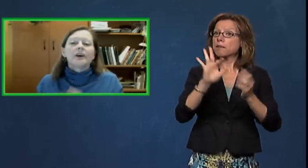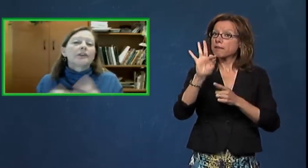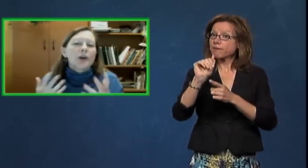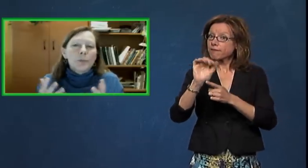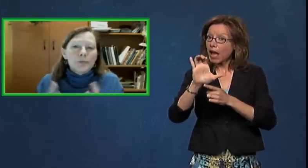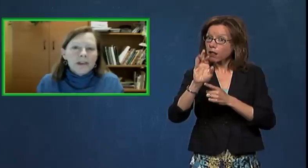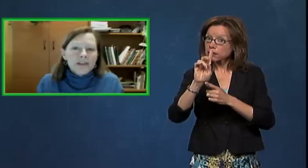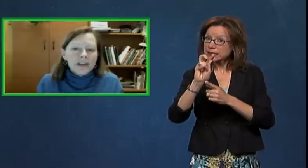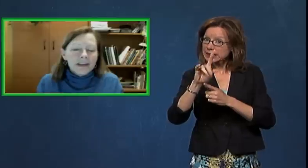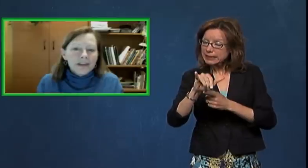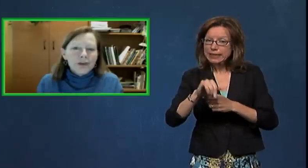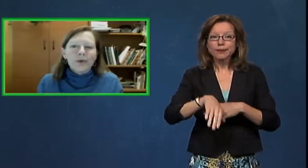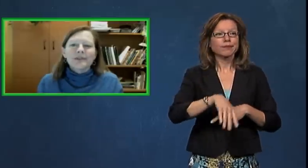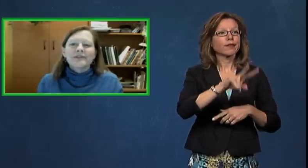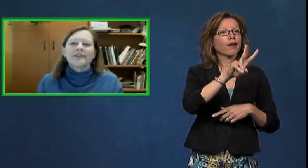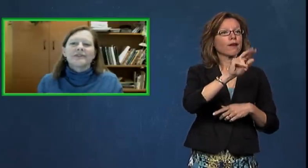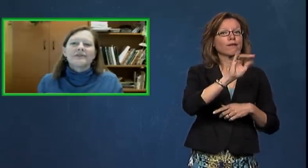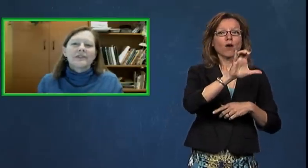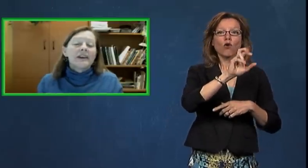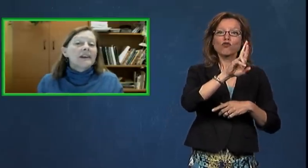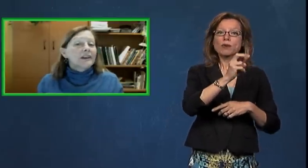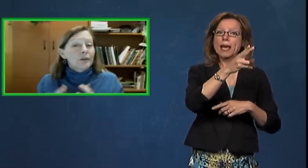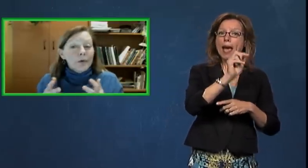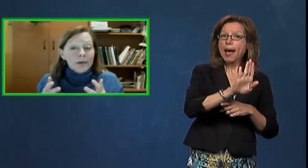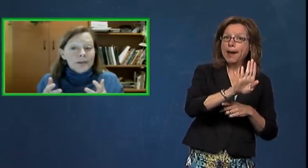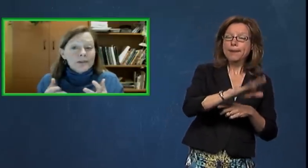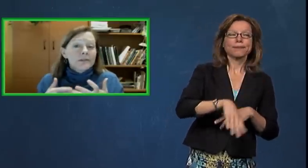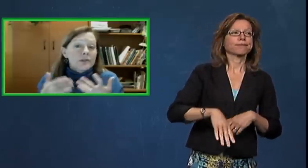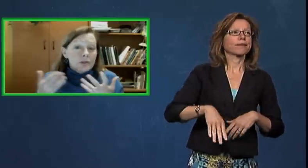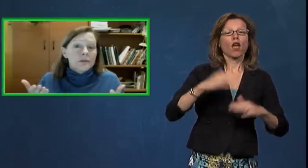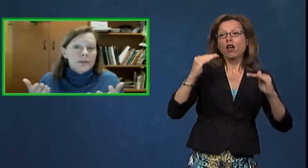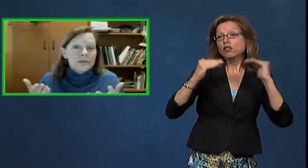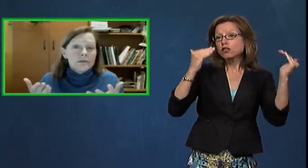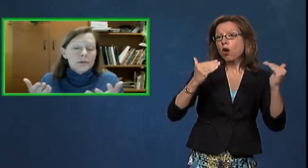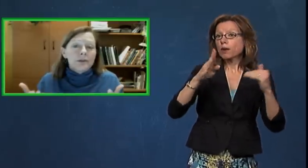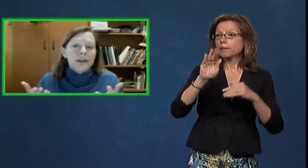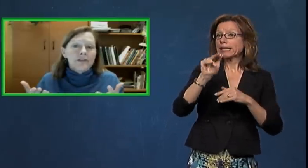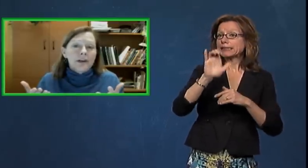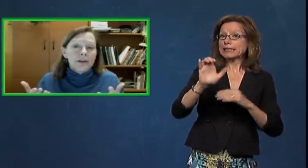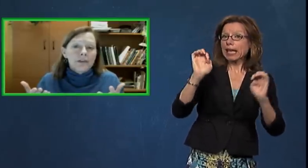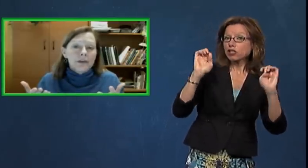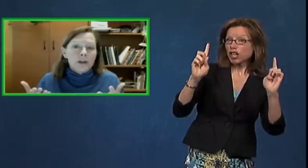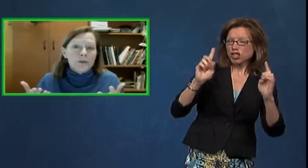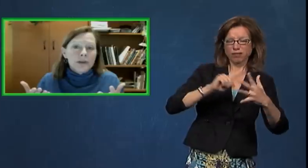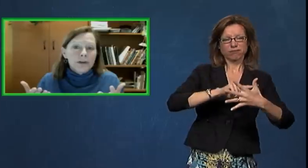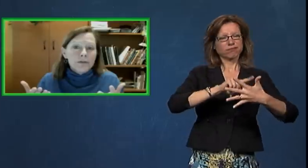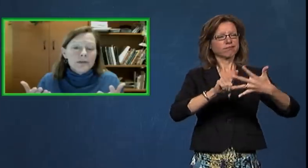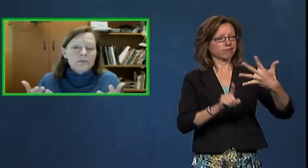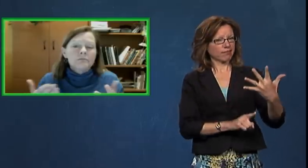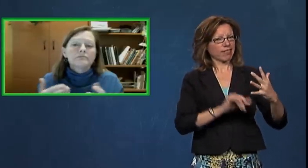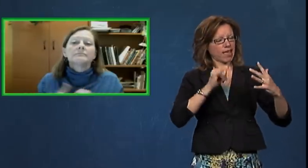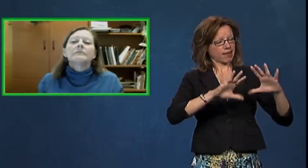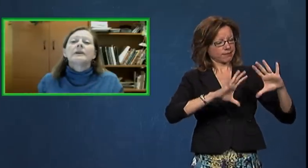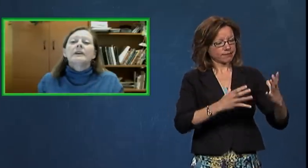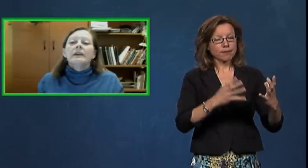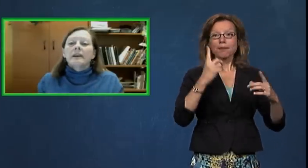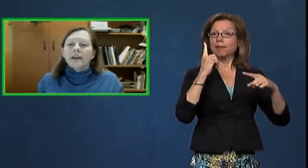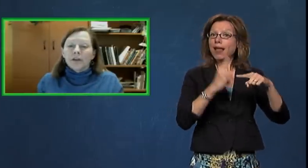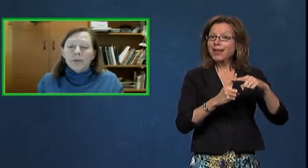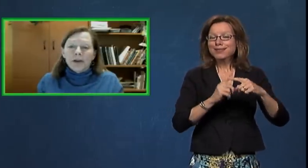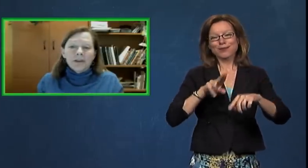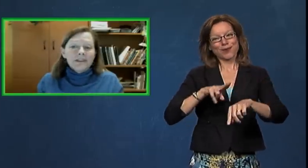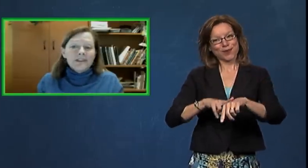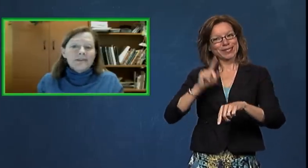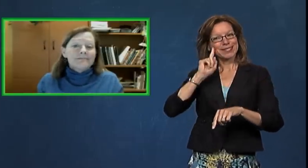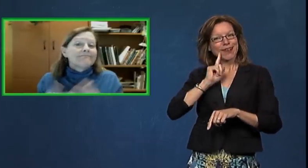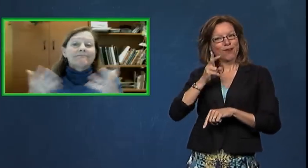entities, adult basic ed courses, and of course, students who are deaf and hard of hearing themselves, and